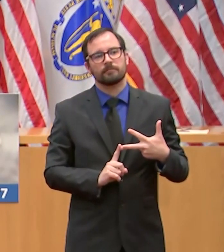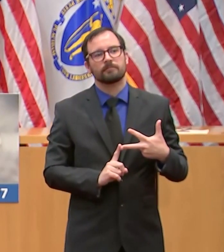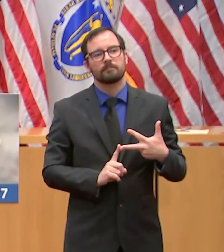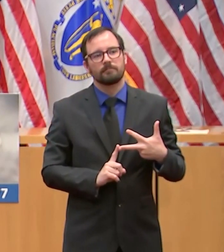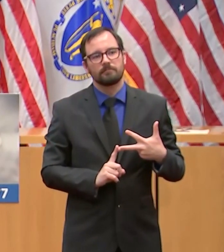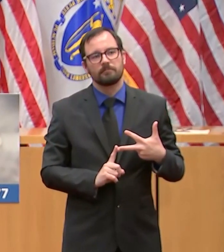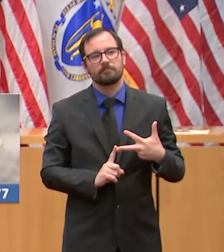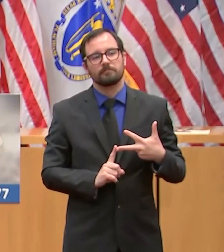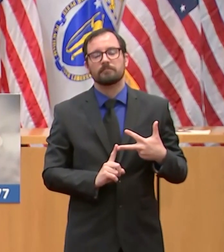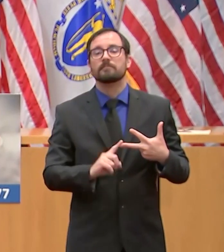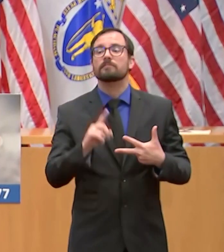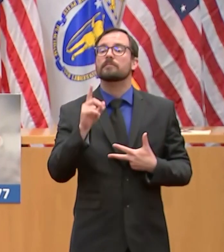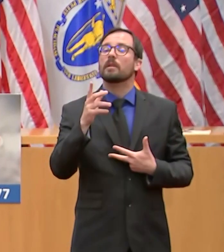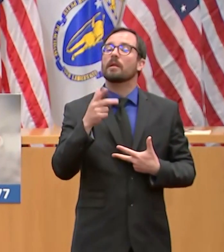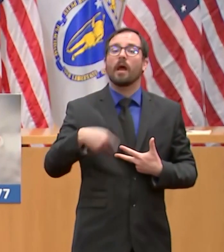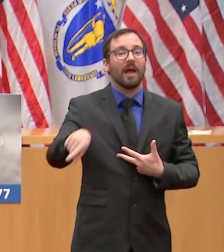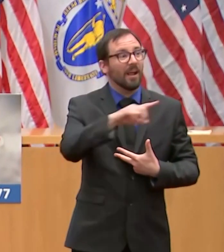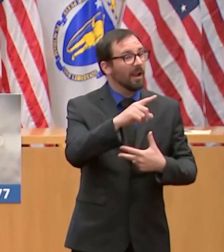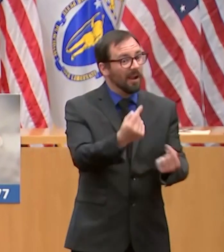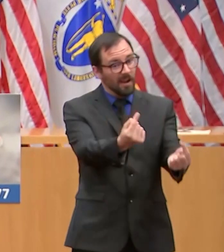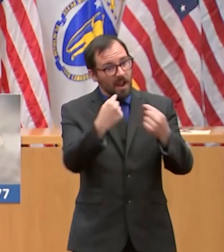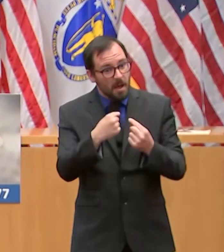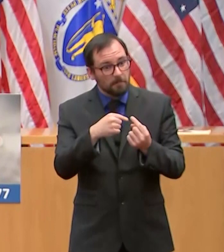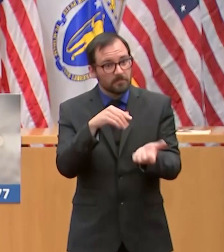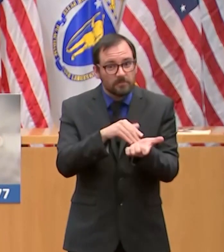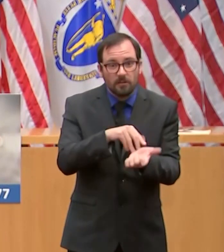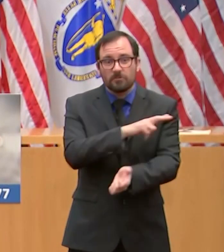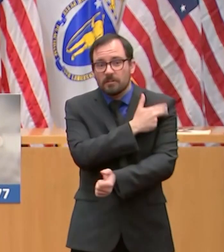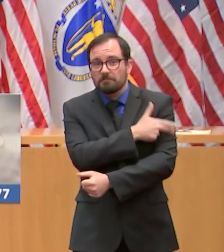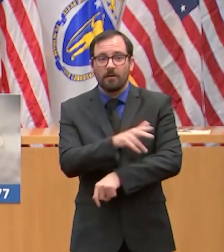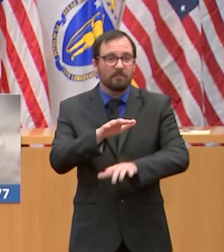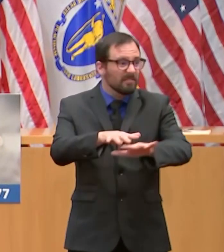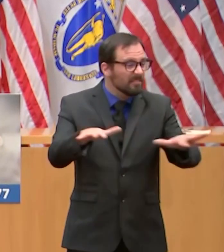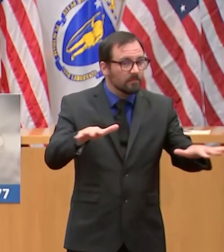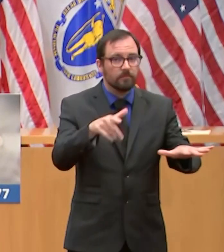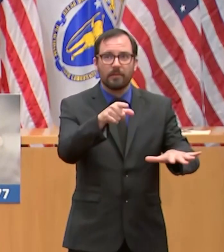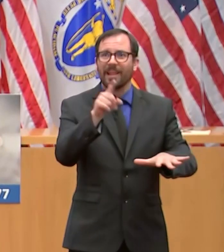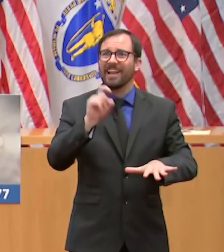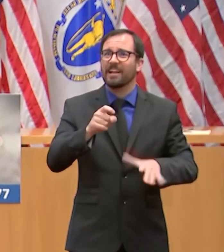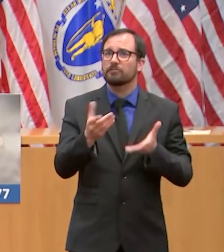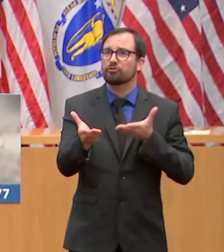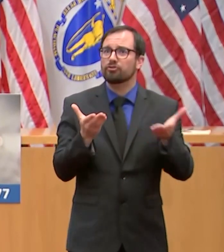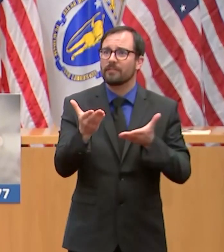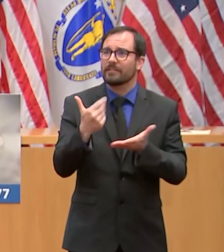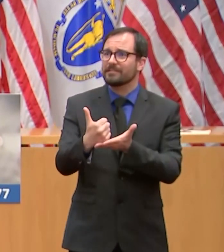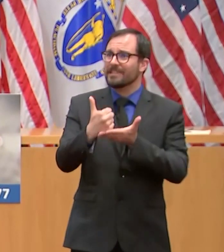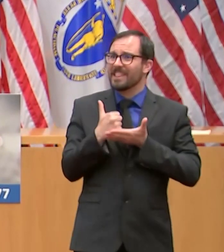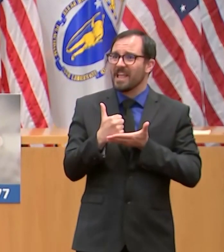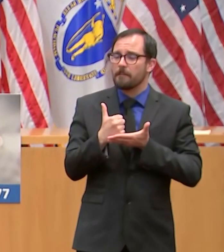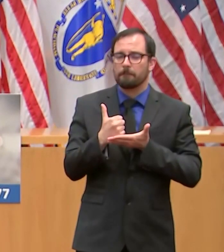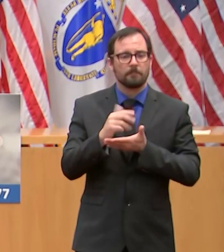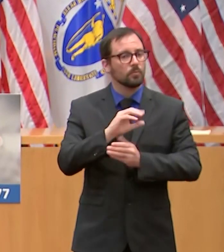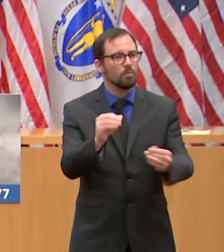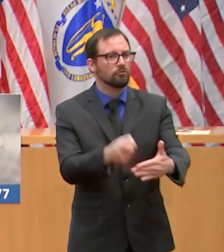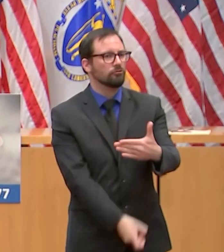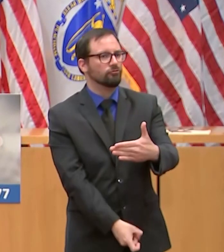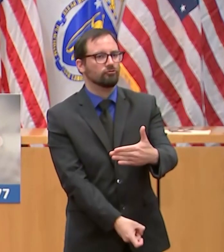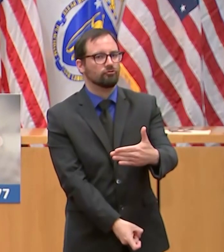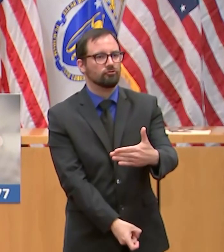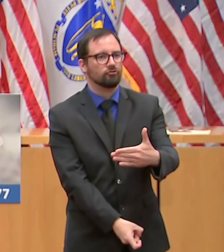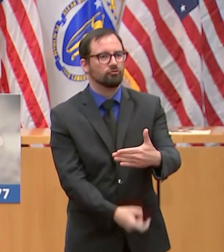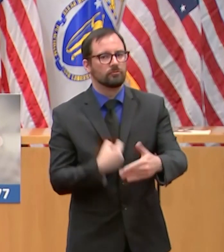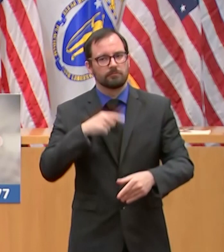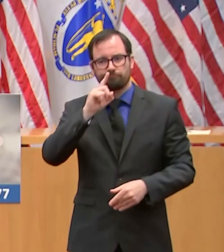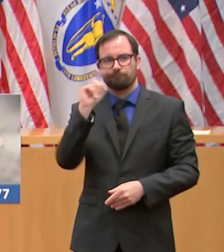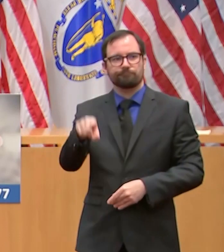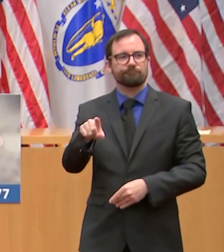stand up new facilities for healthcare that may be considered out of network under normal circumstances, and will ensure that individuals will